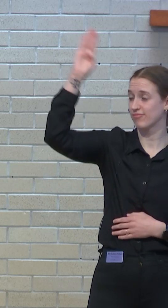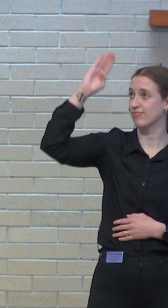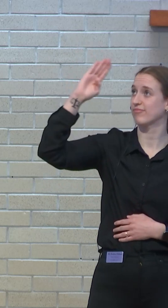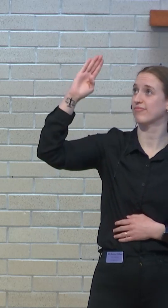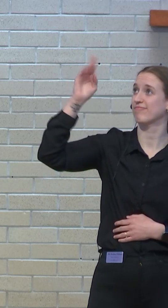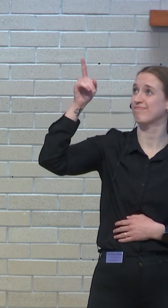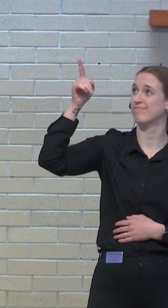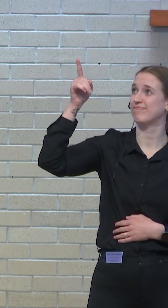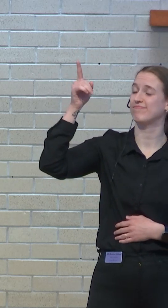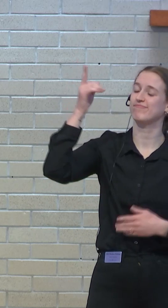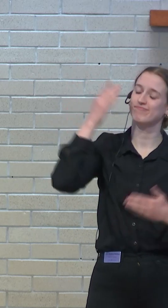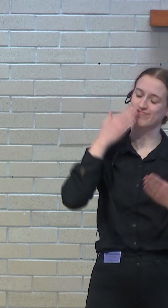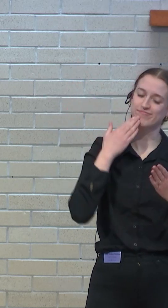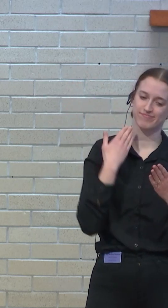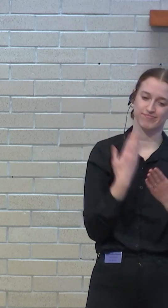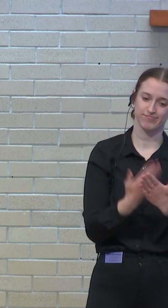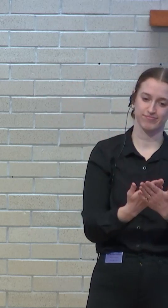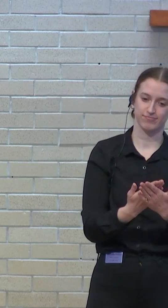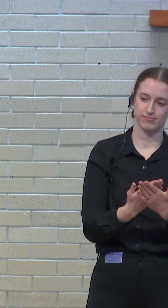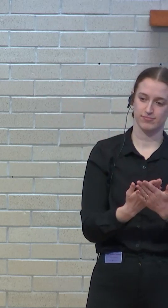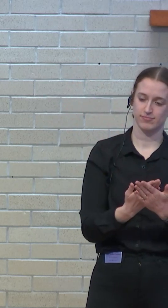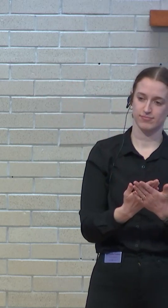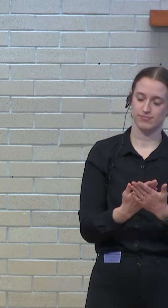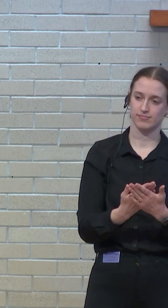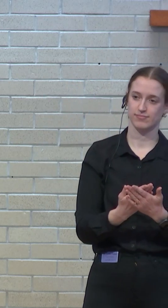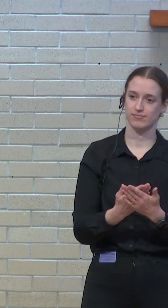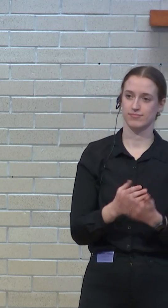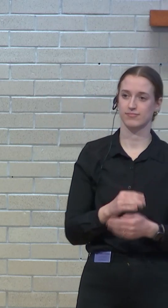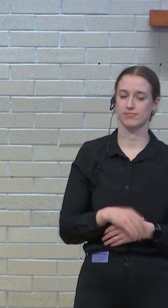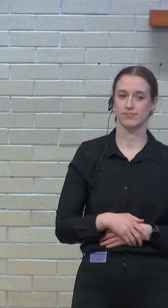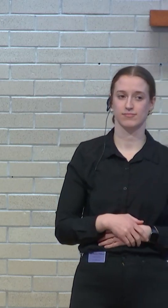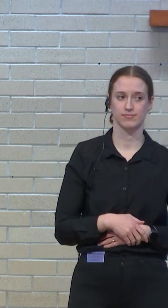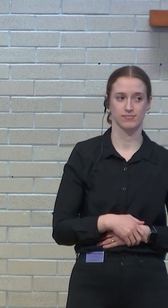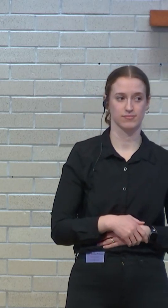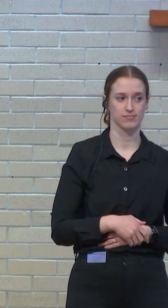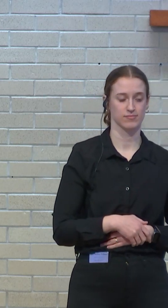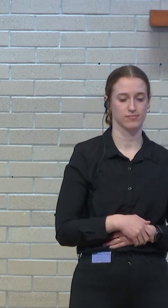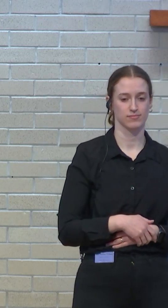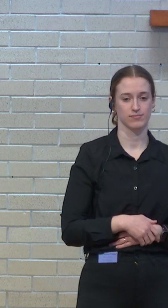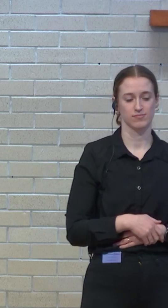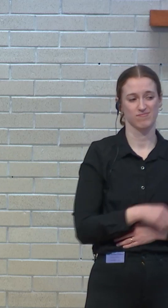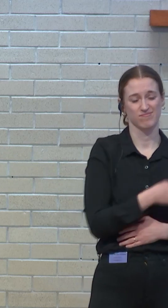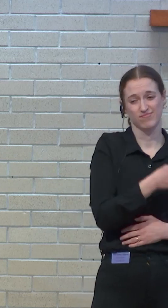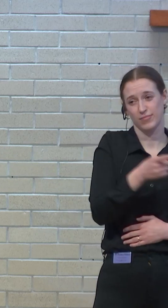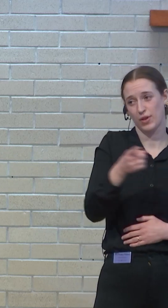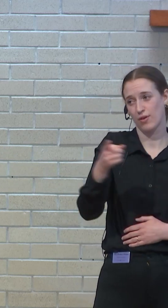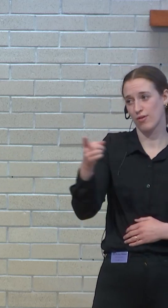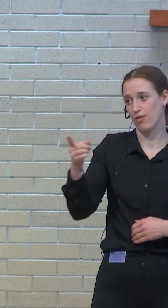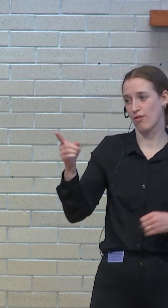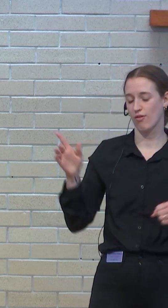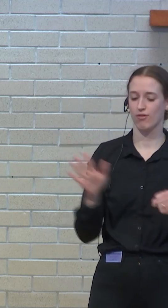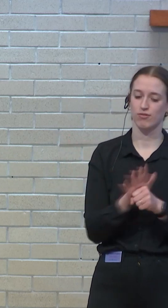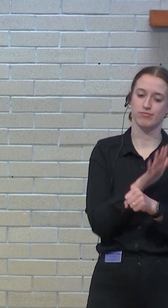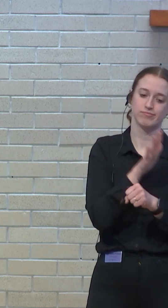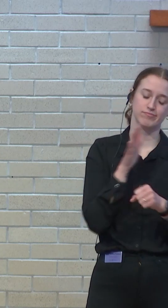God is good. May your whole